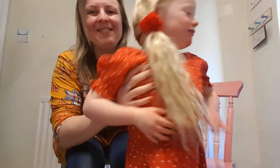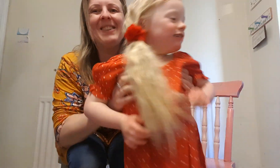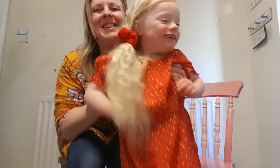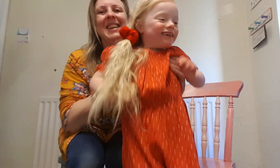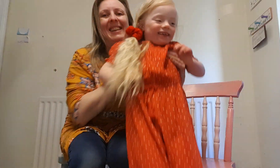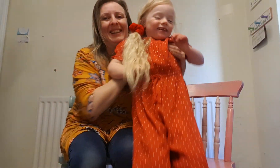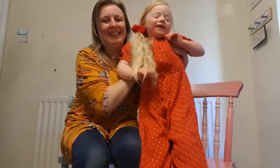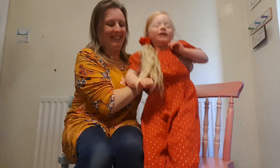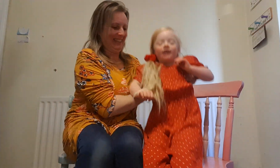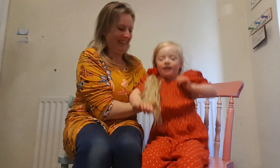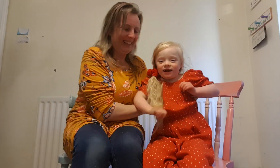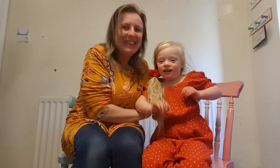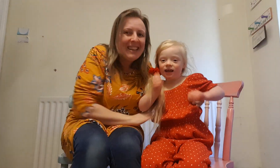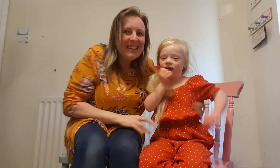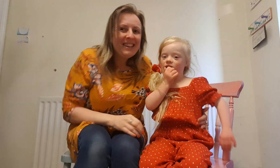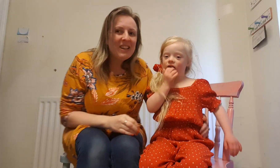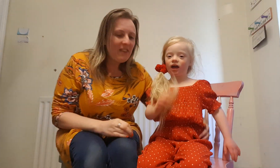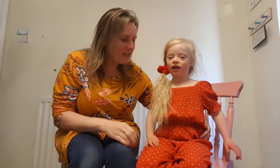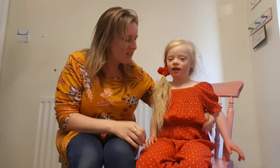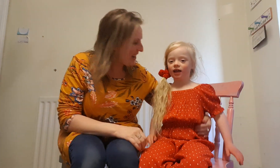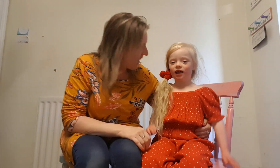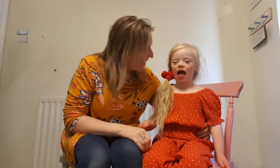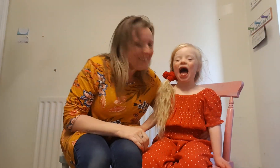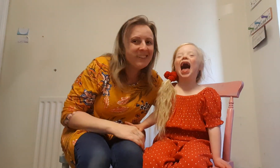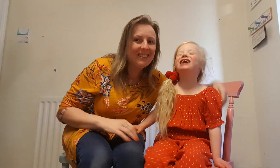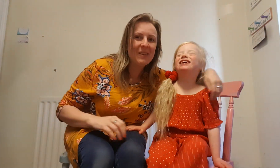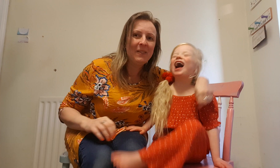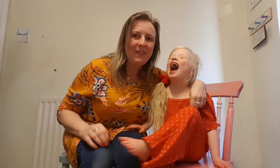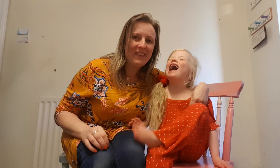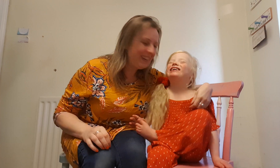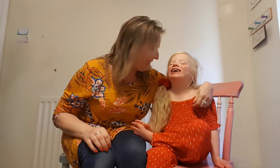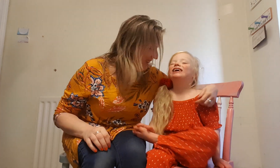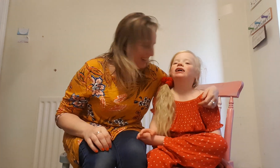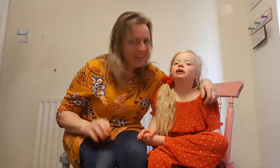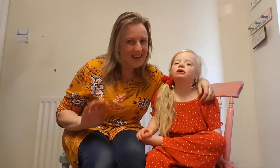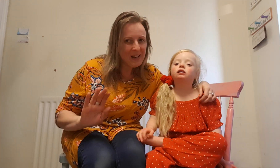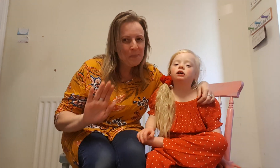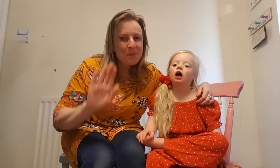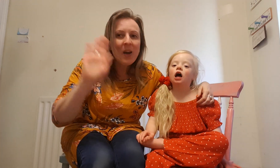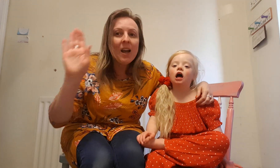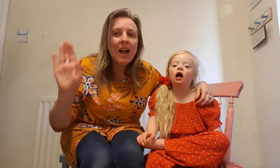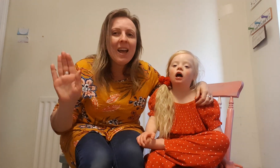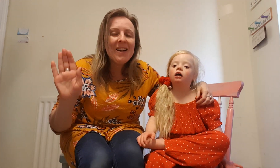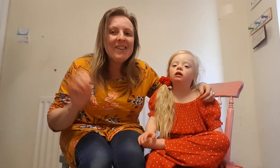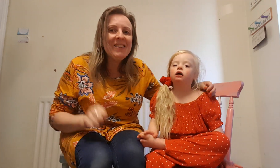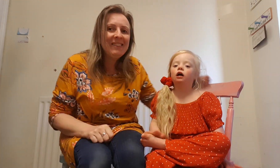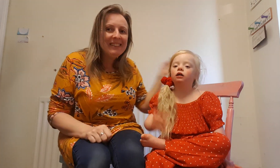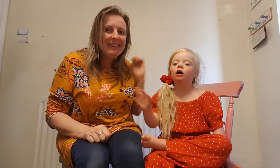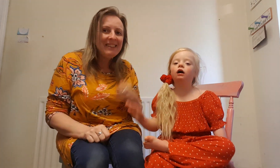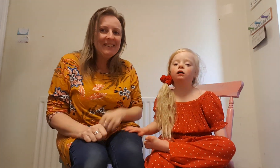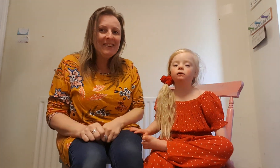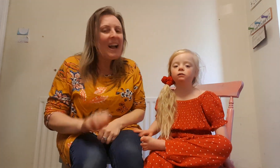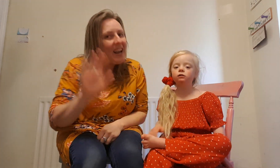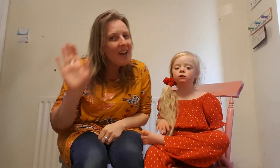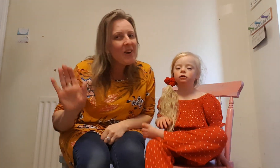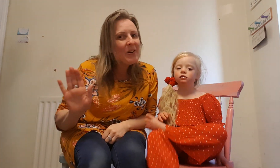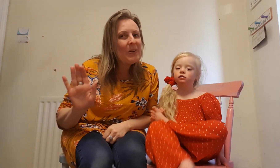it, well done. Ready to say hello? Okay. Okay. Hello. Hello. Hello.